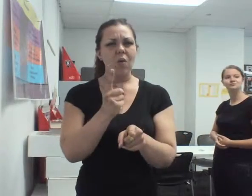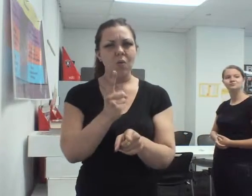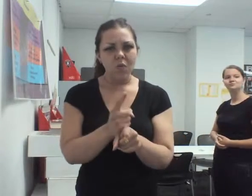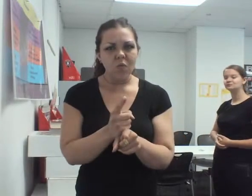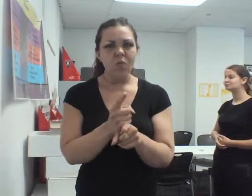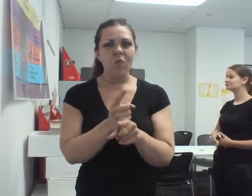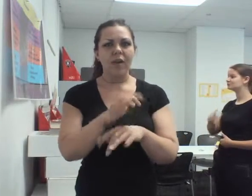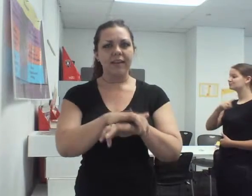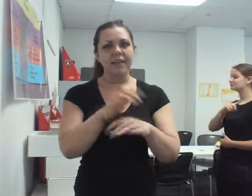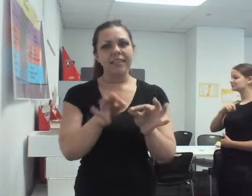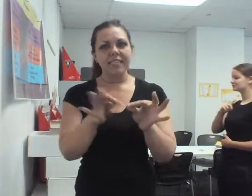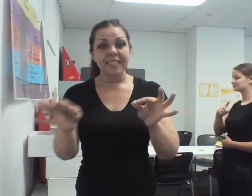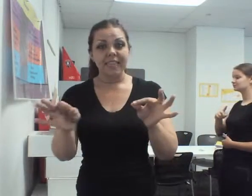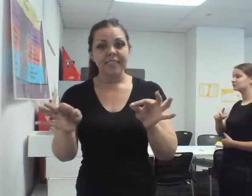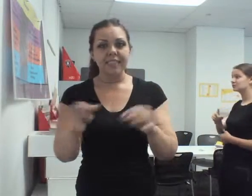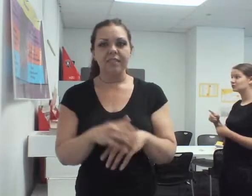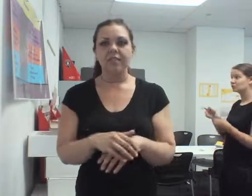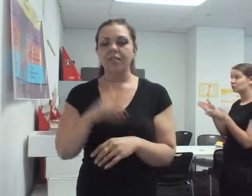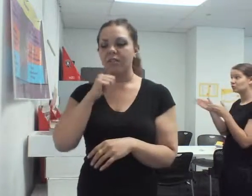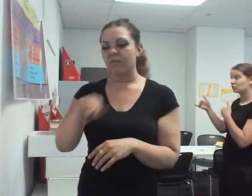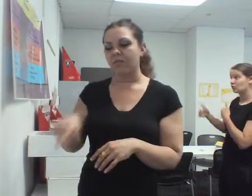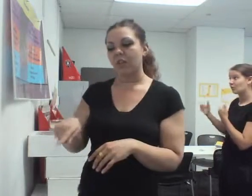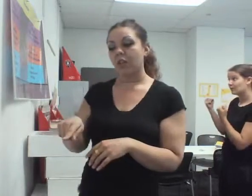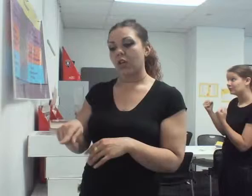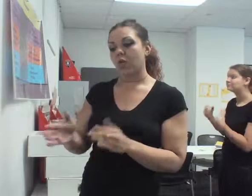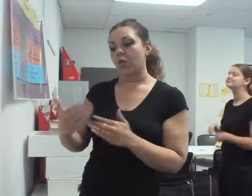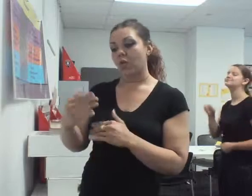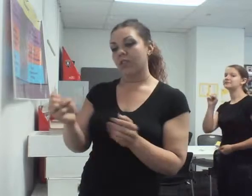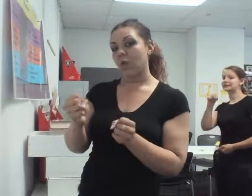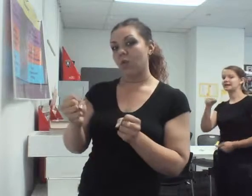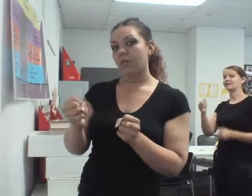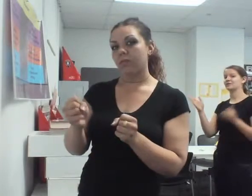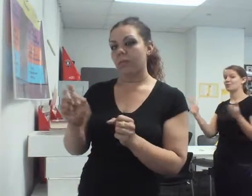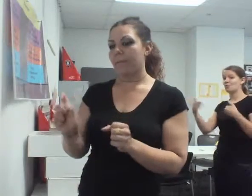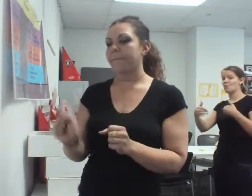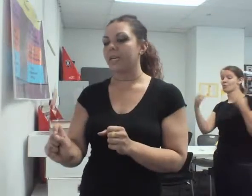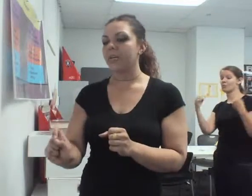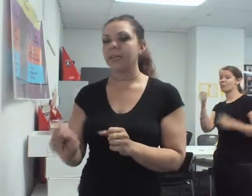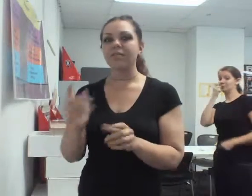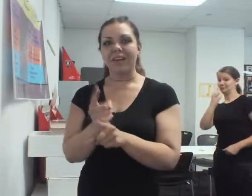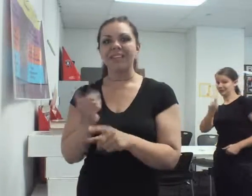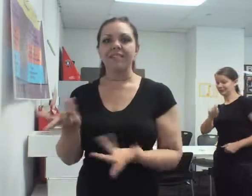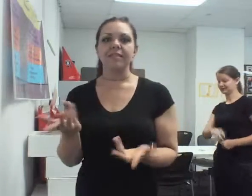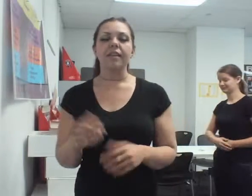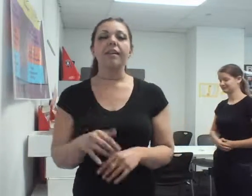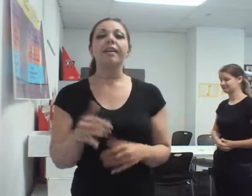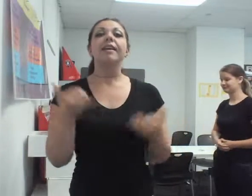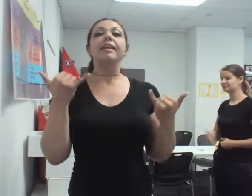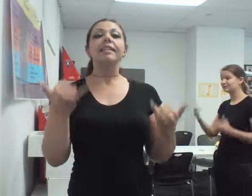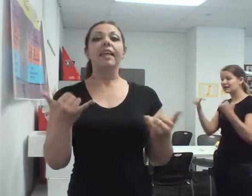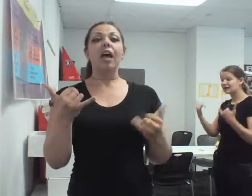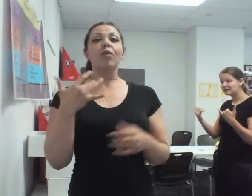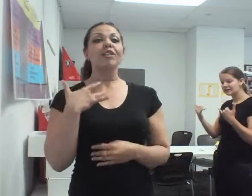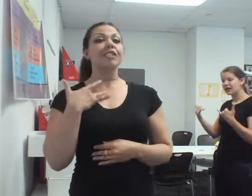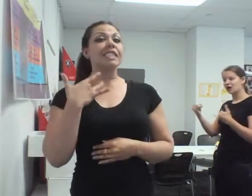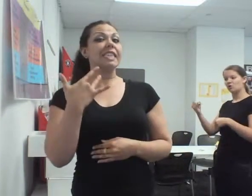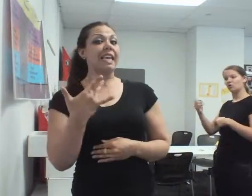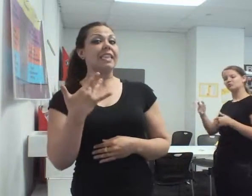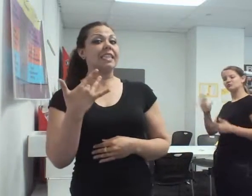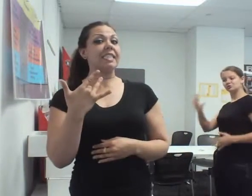The room cold, period. Now, your tendency when you start voicing from ASL into English, pretty very